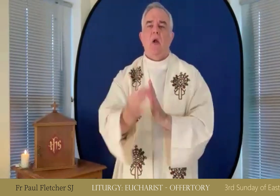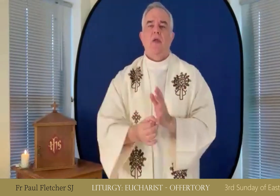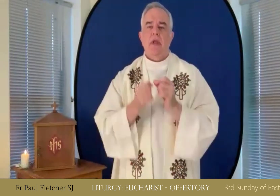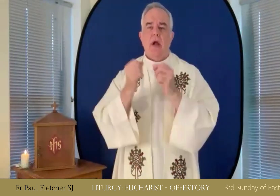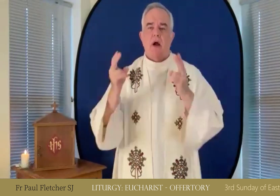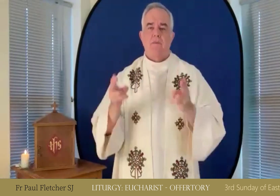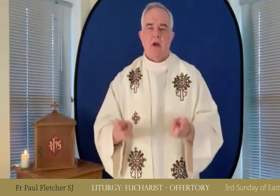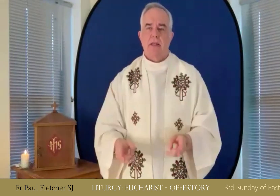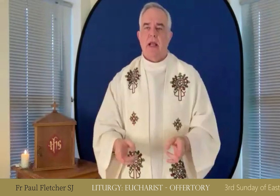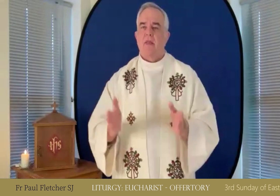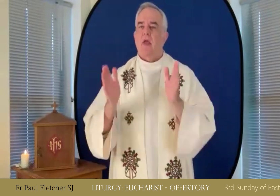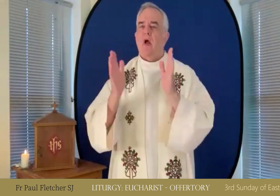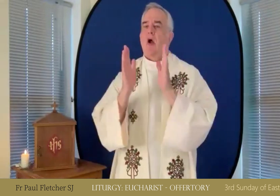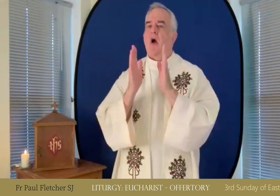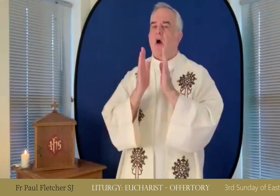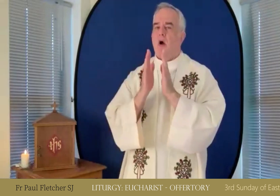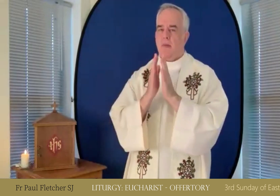the hour of our death.